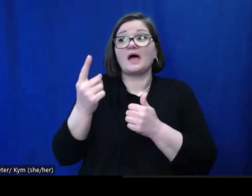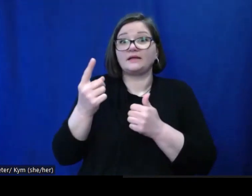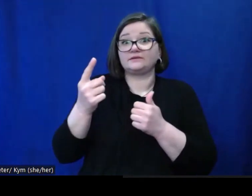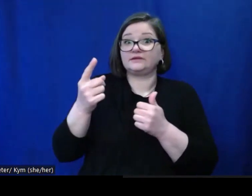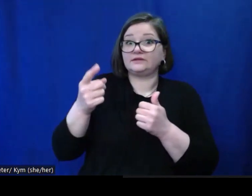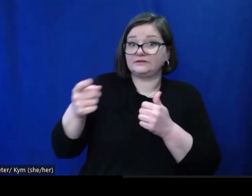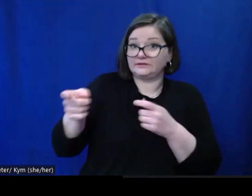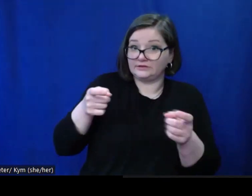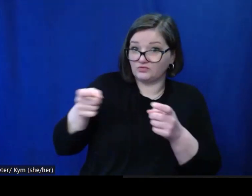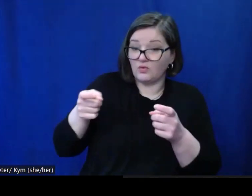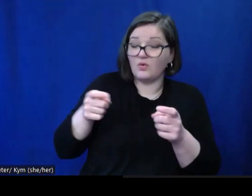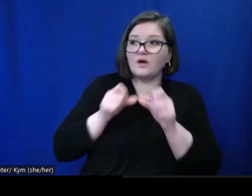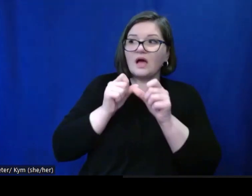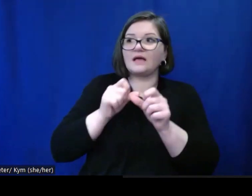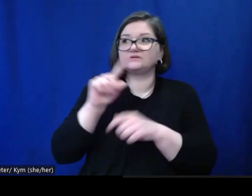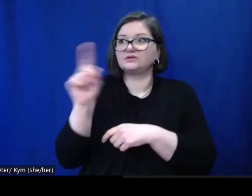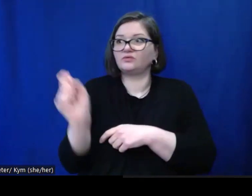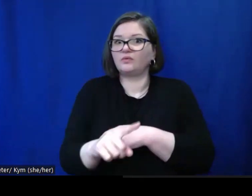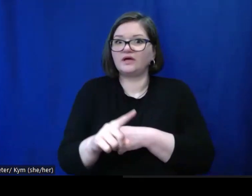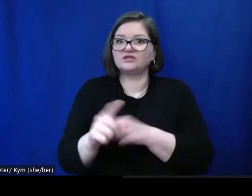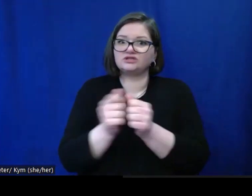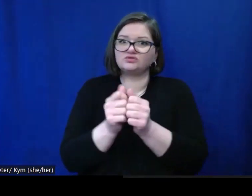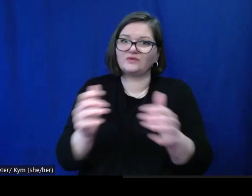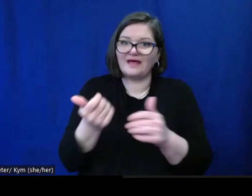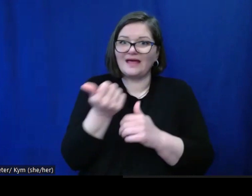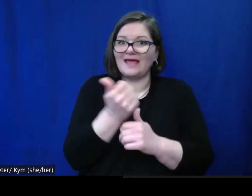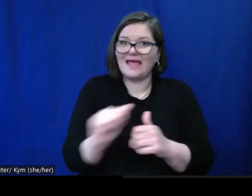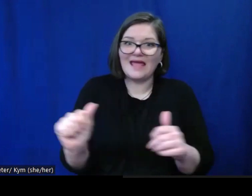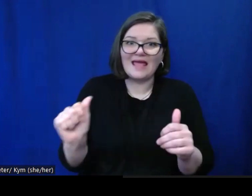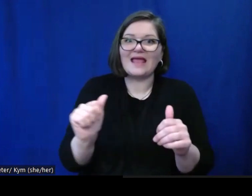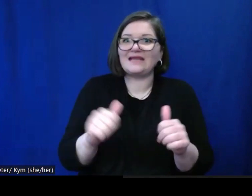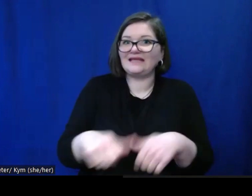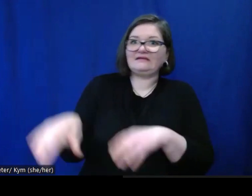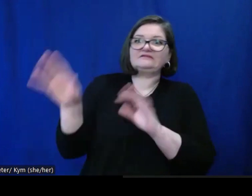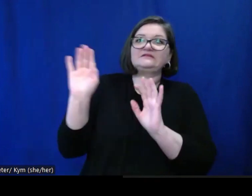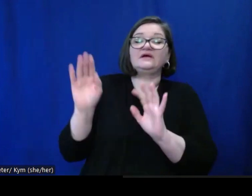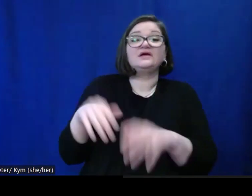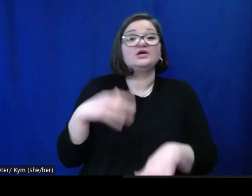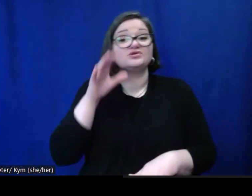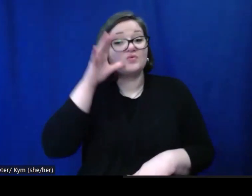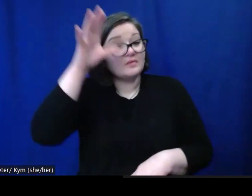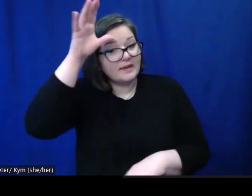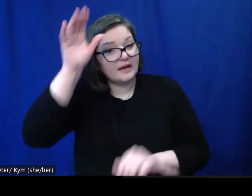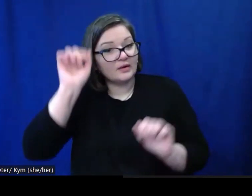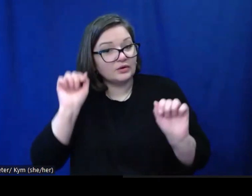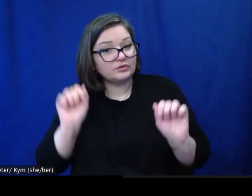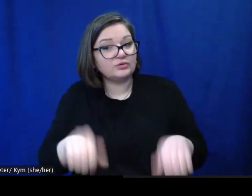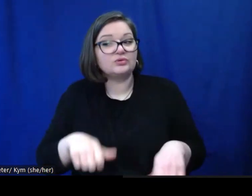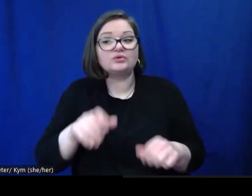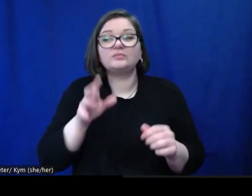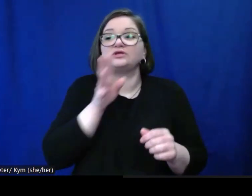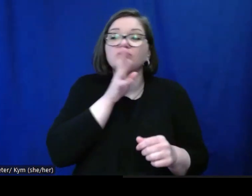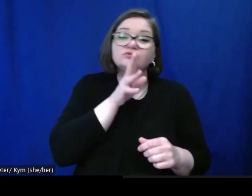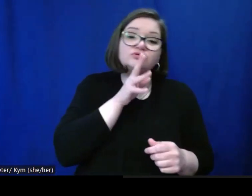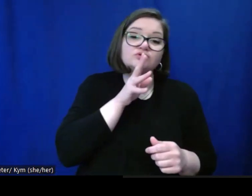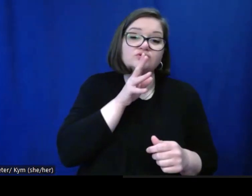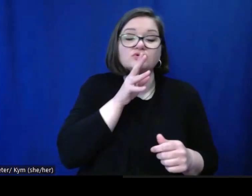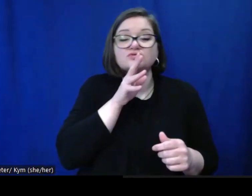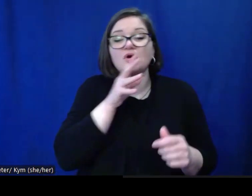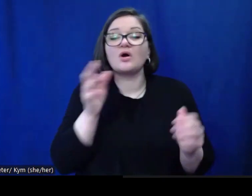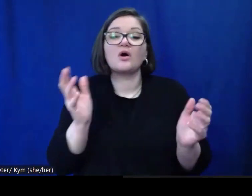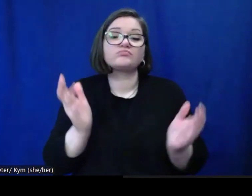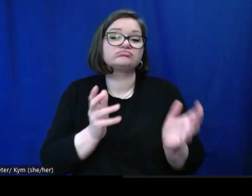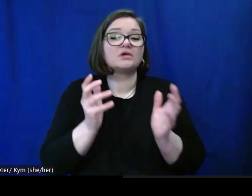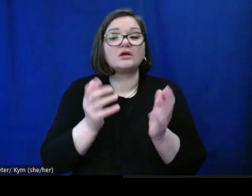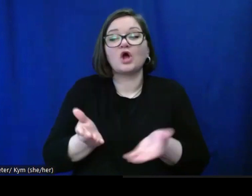Constant questions with no relief. And so a parent can be talking and